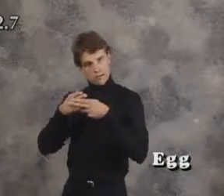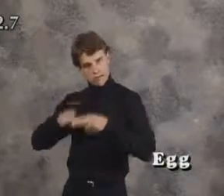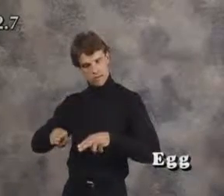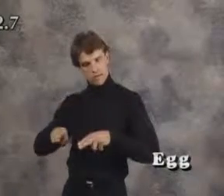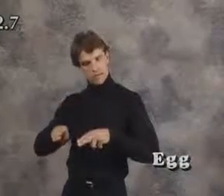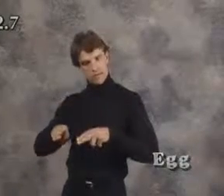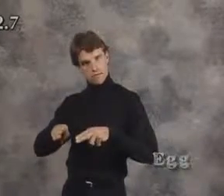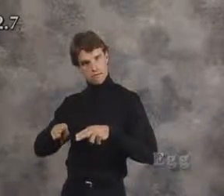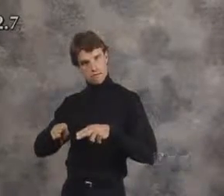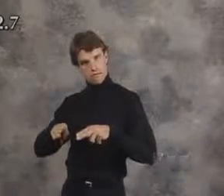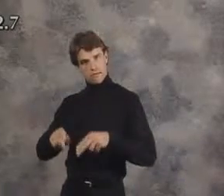Egg.